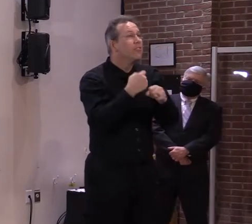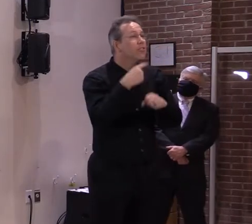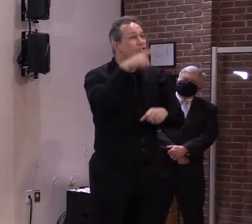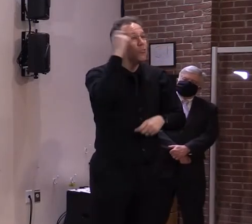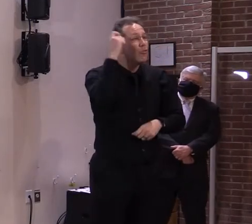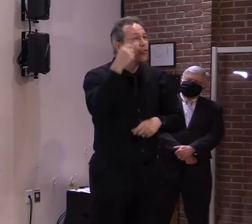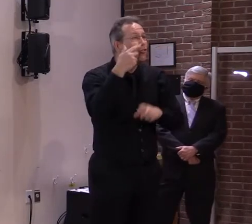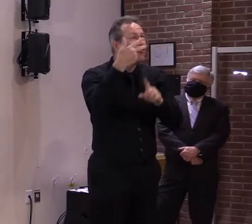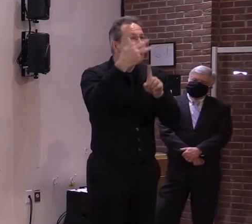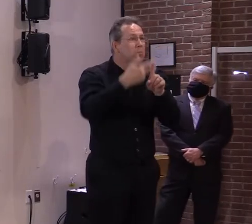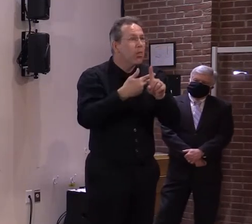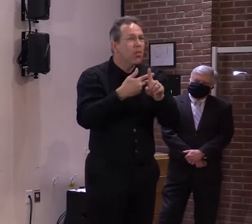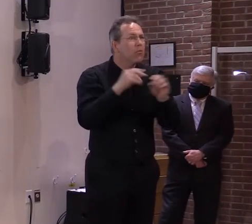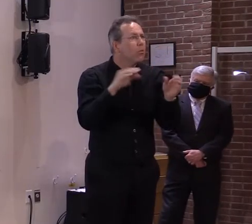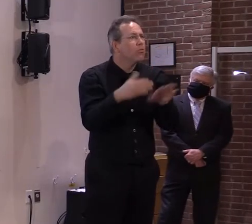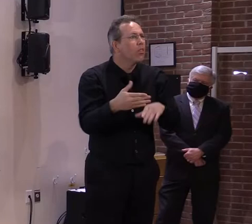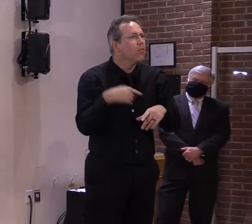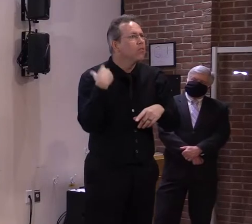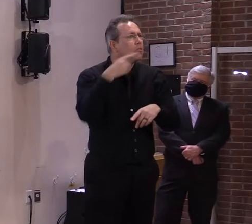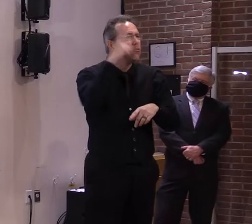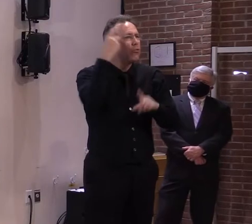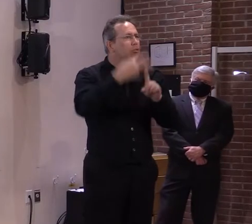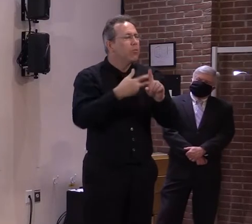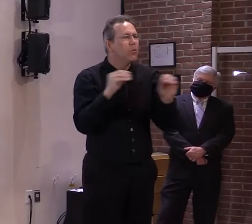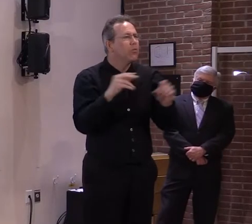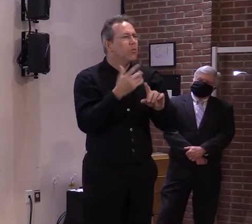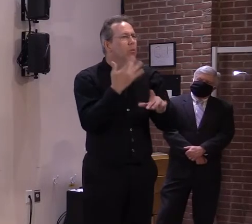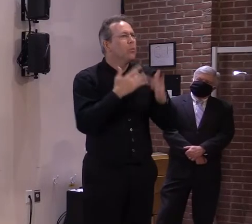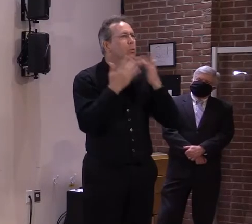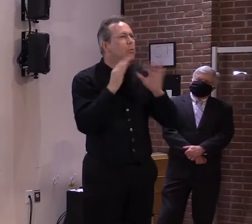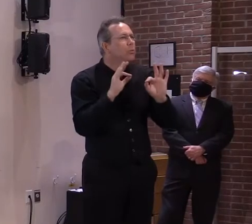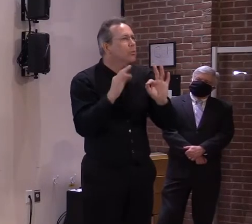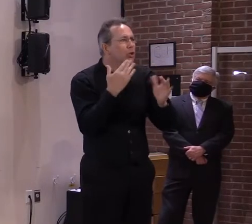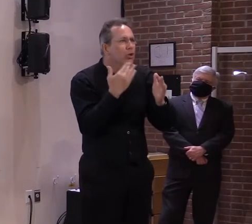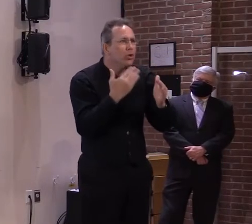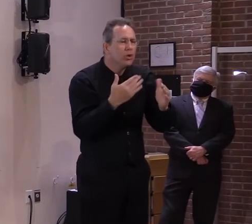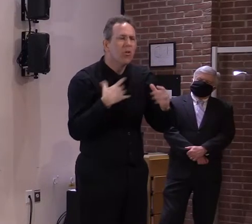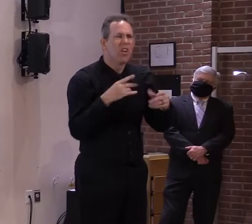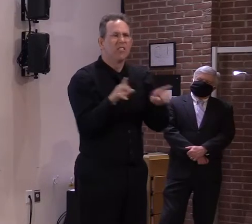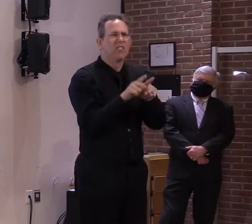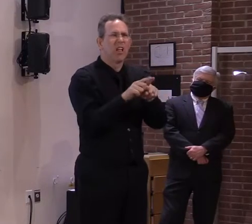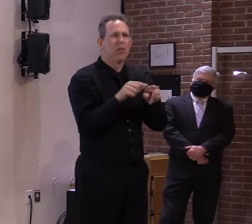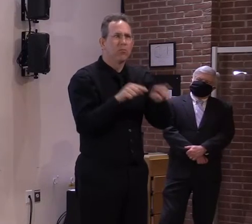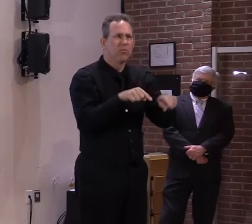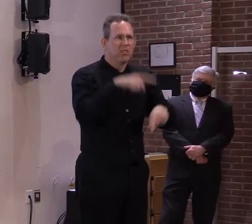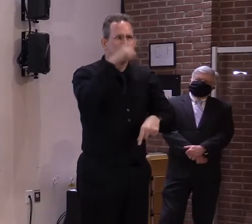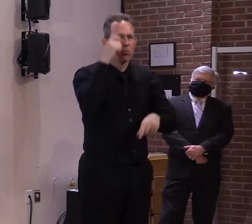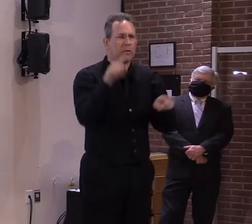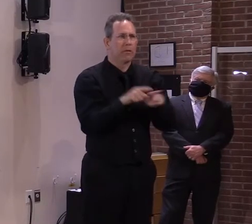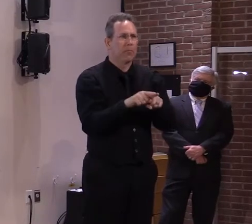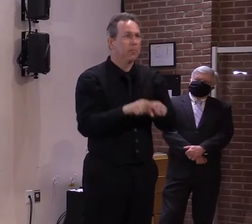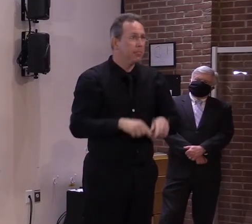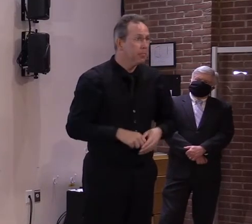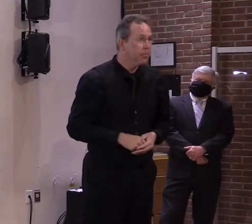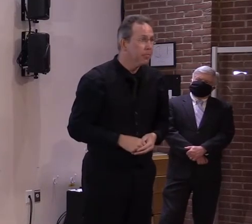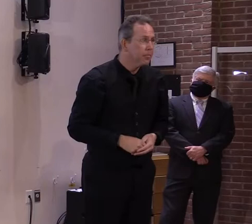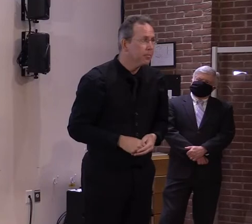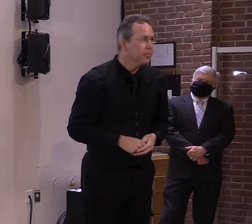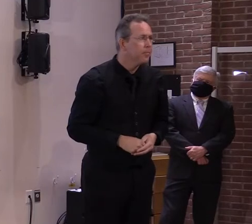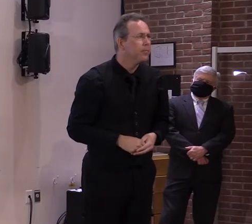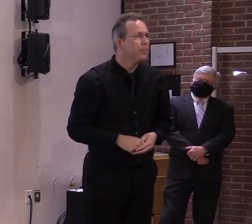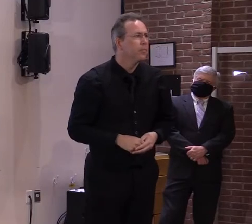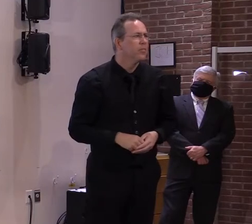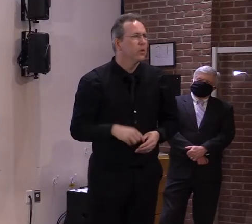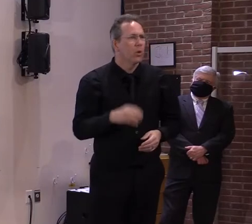so I'm looking forward to that in the not too distant future. I think we can get there, and the summer